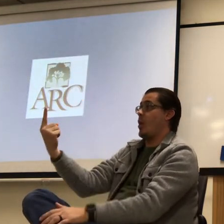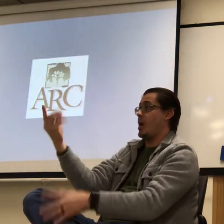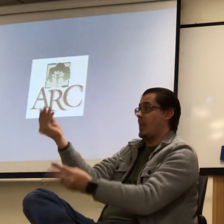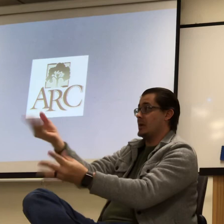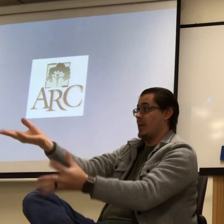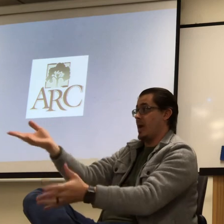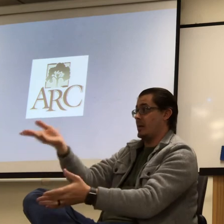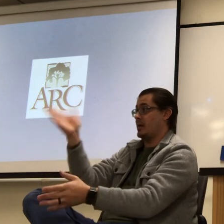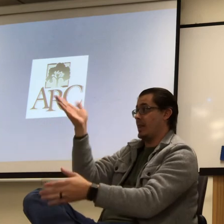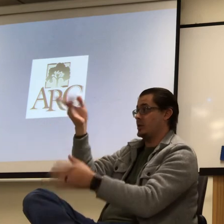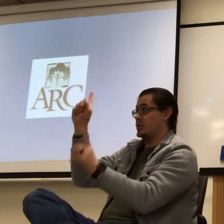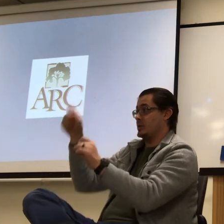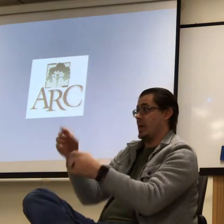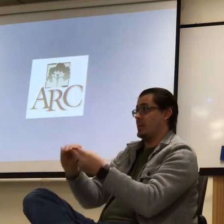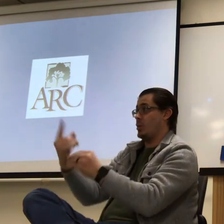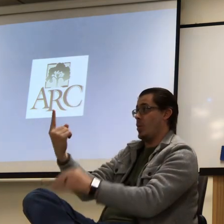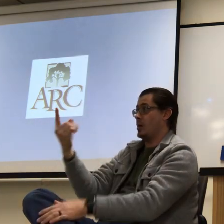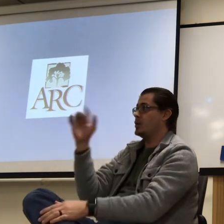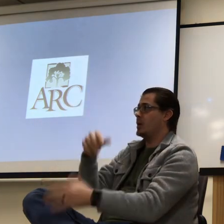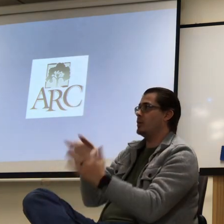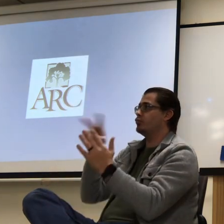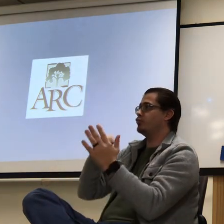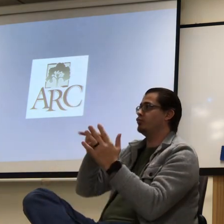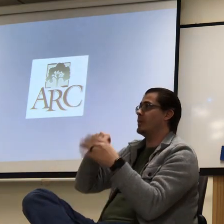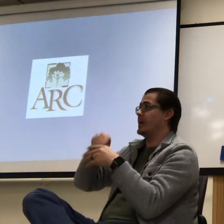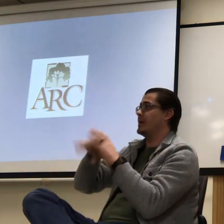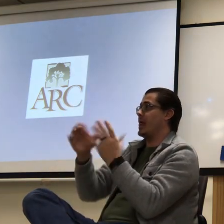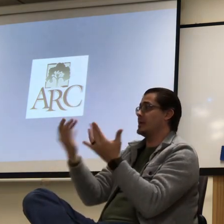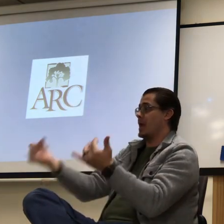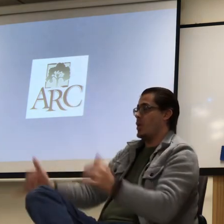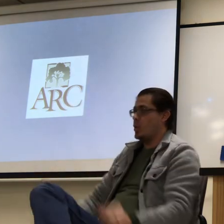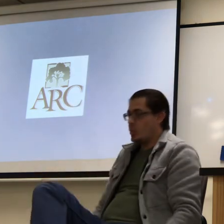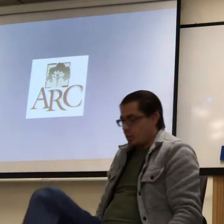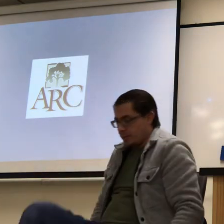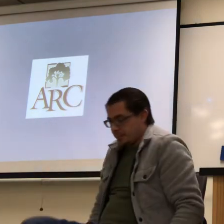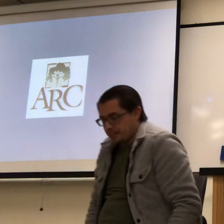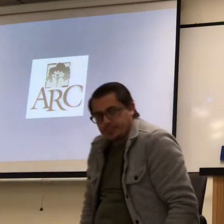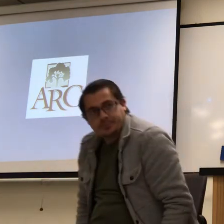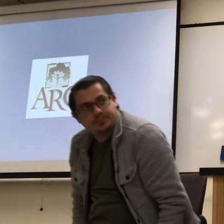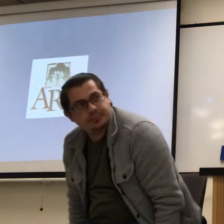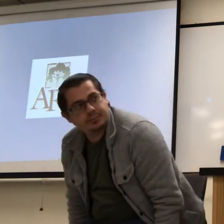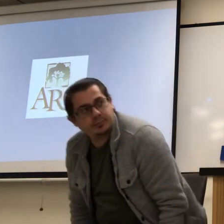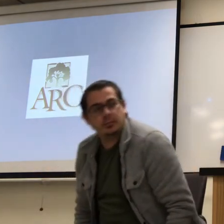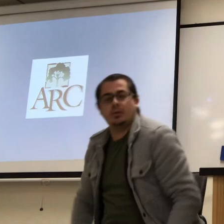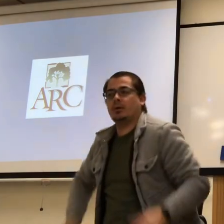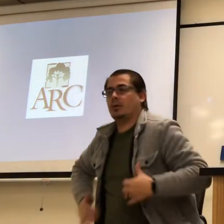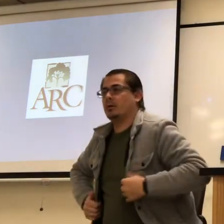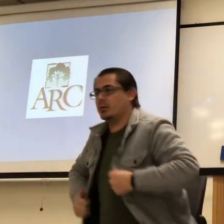I'm going to give you a chance to look at it in class.